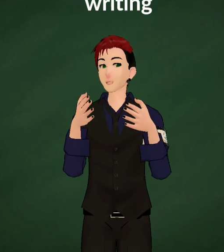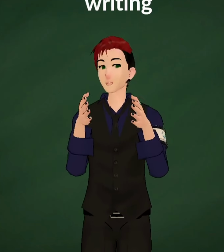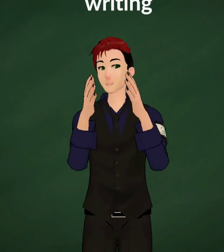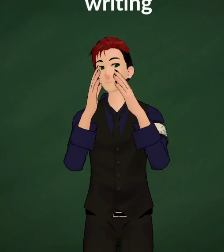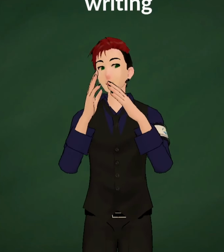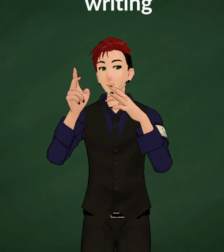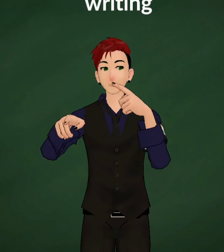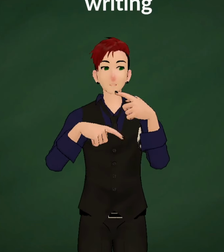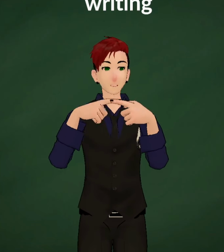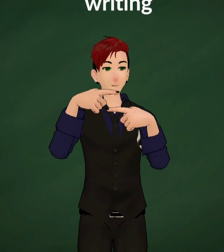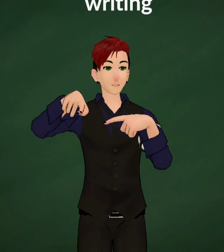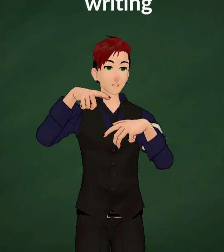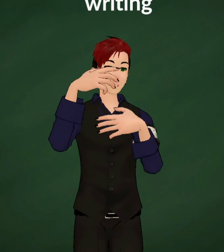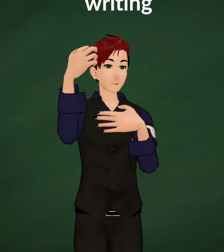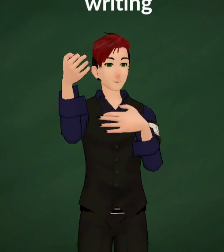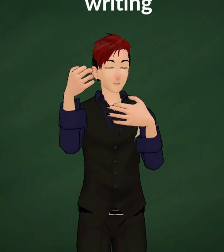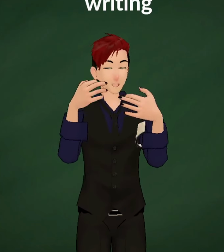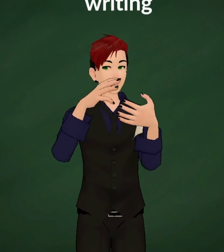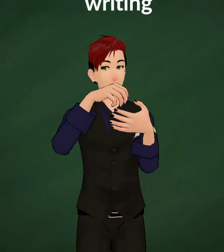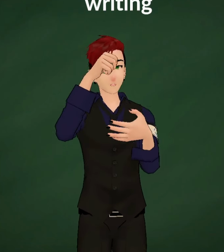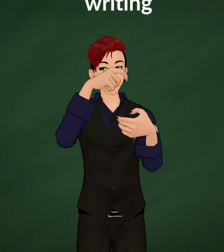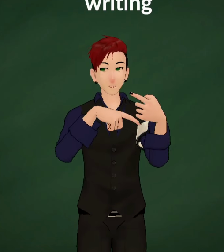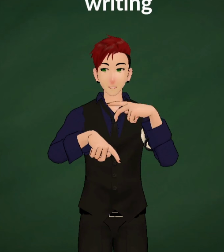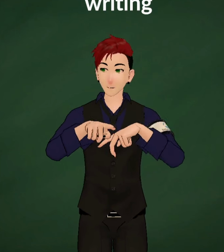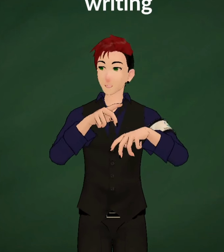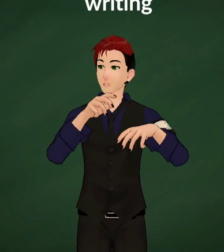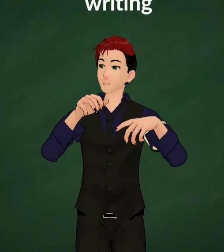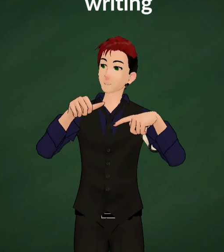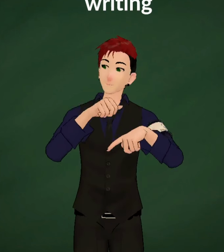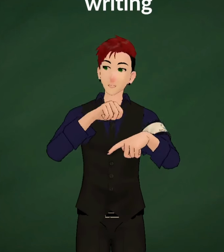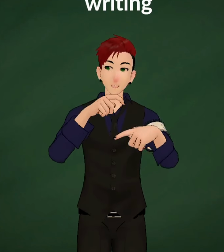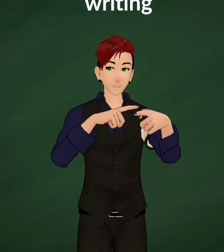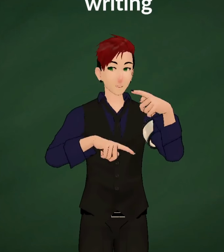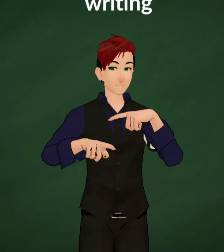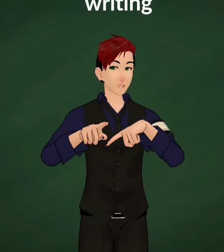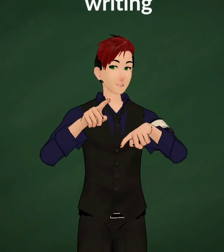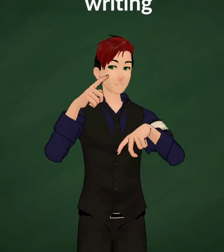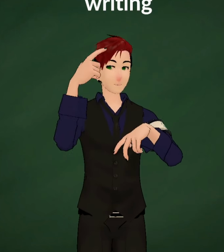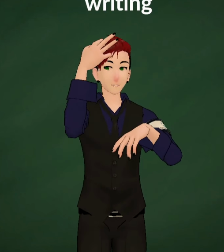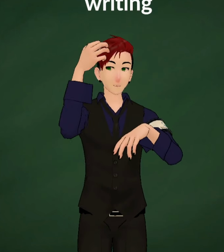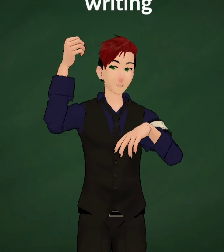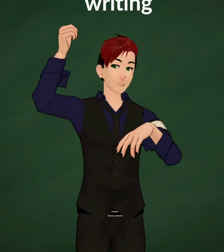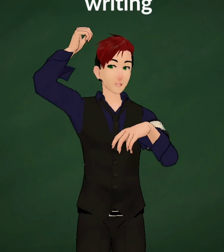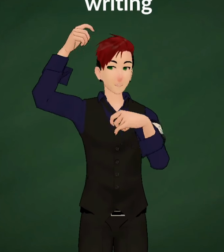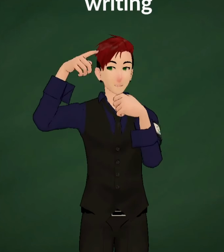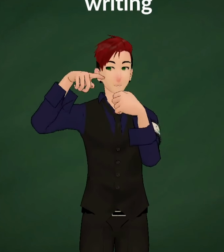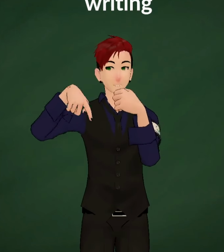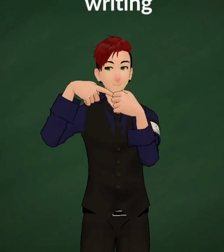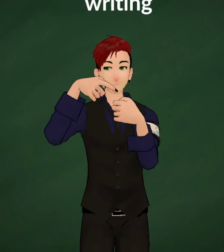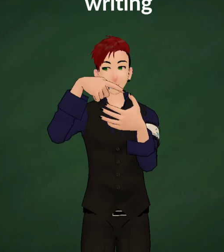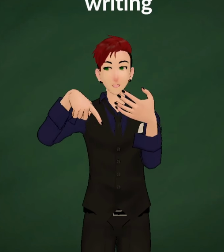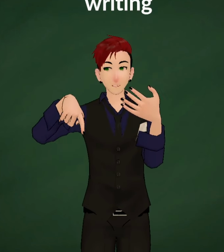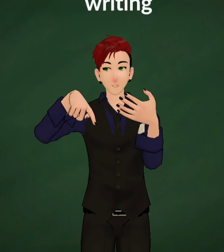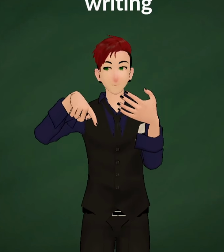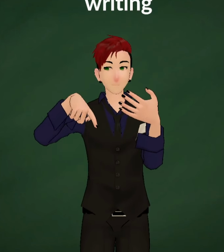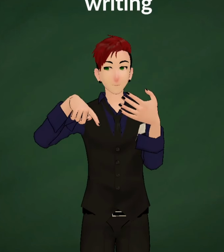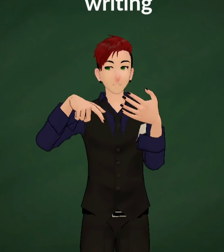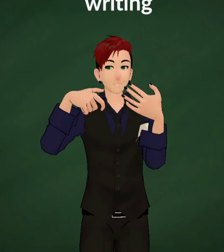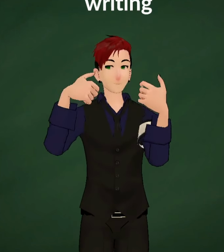I ask that whenever you guys are out learning your signs, practicing your signs, to be conscious about those